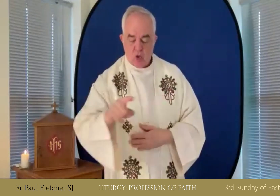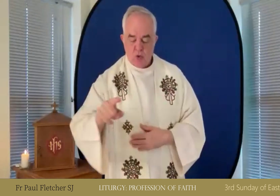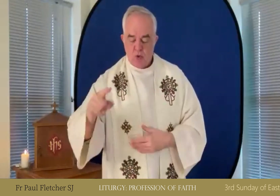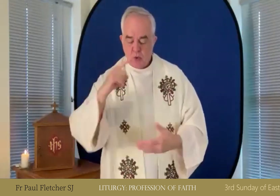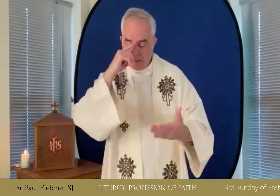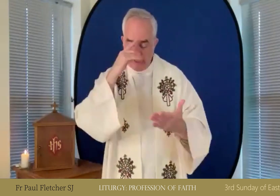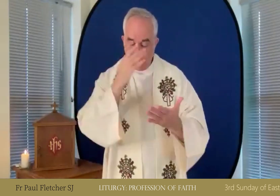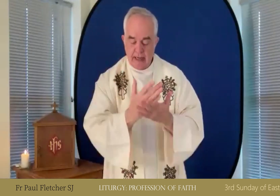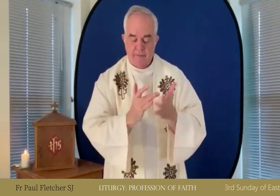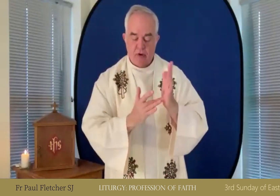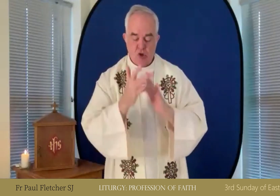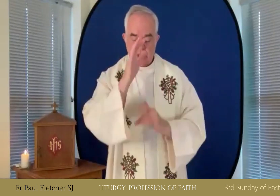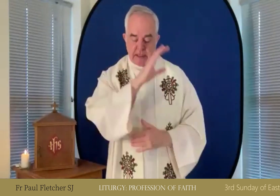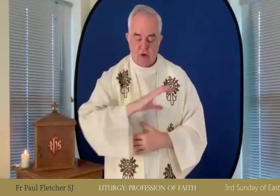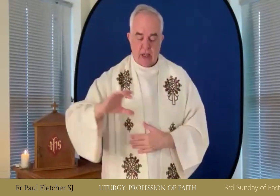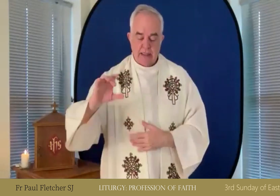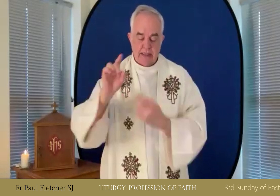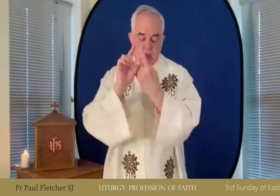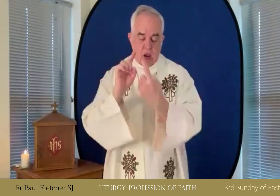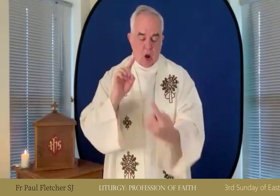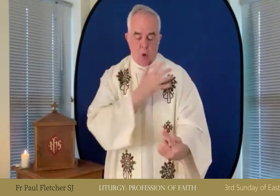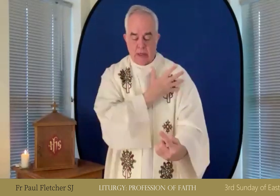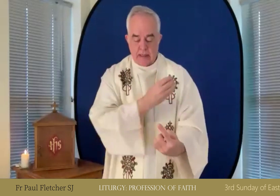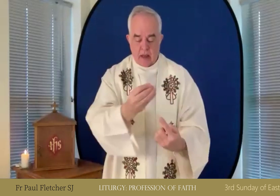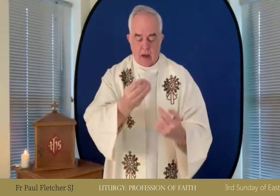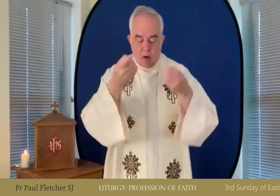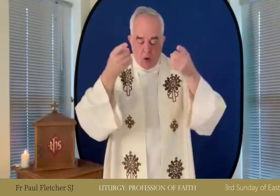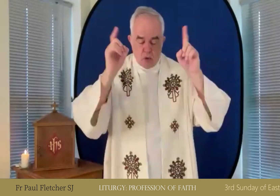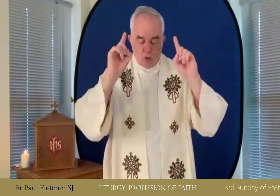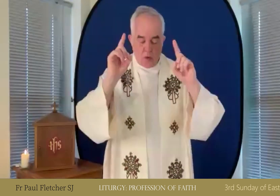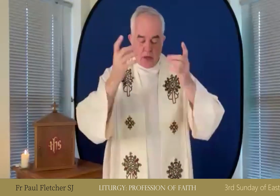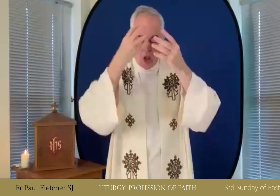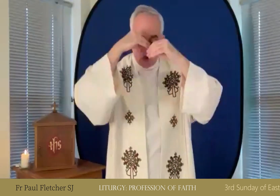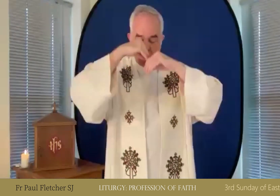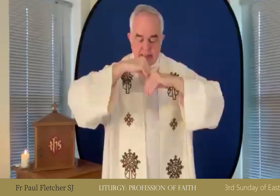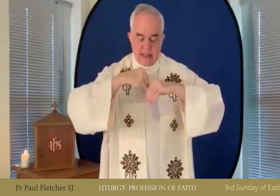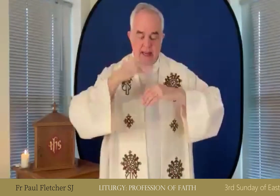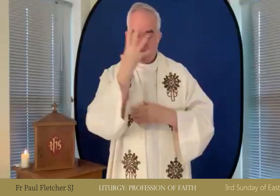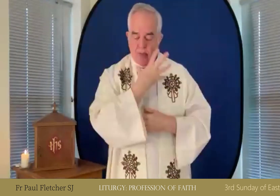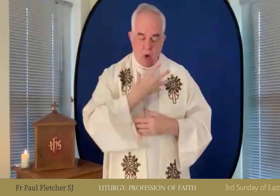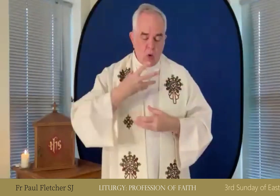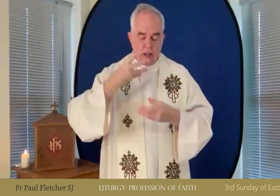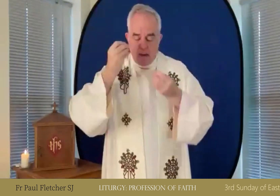Do you believe Jesus Christ, only Son, our Lord, conceived by the Holy